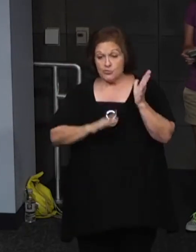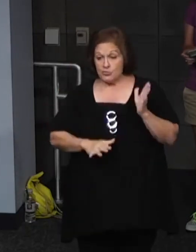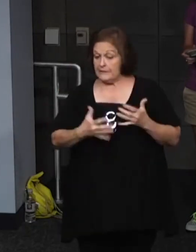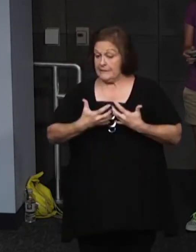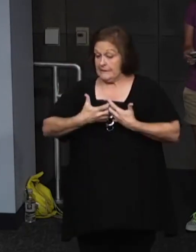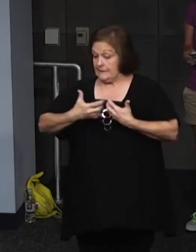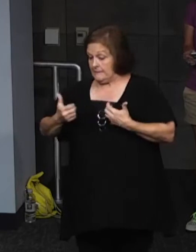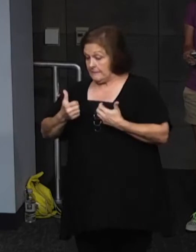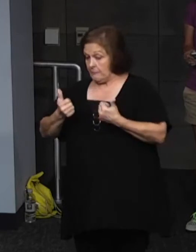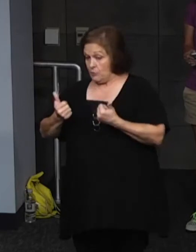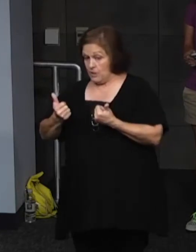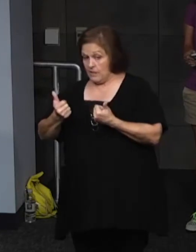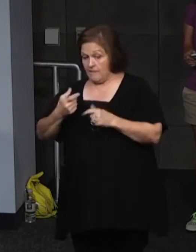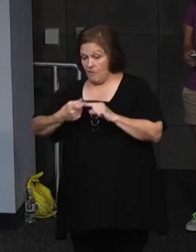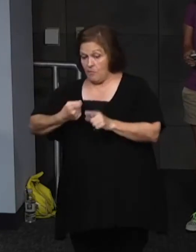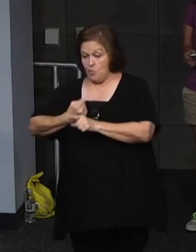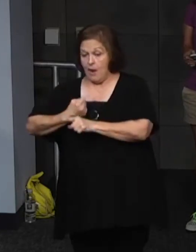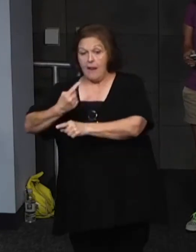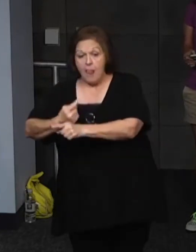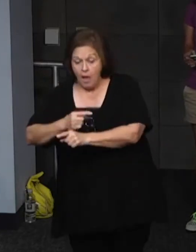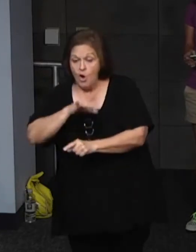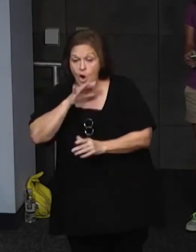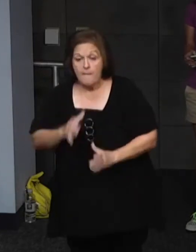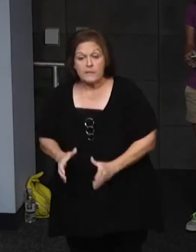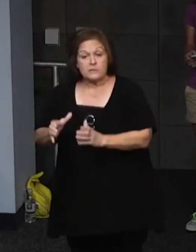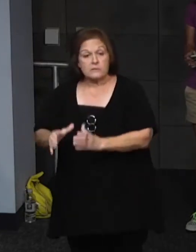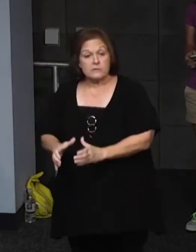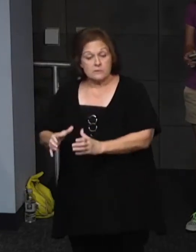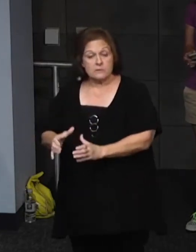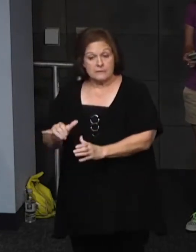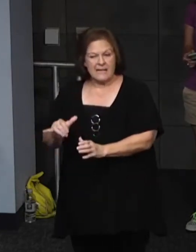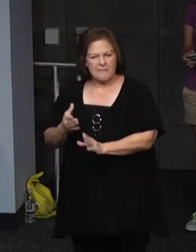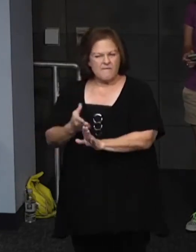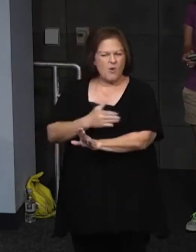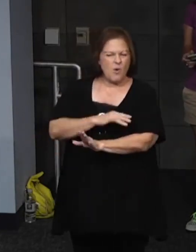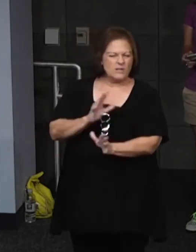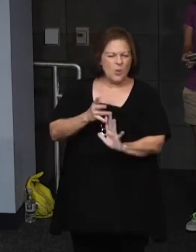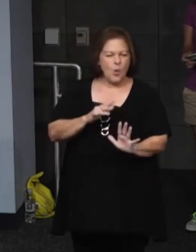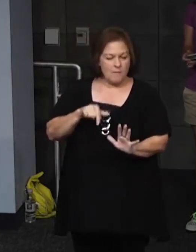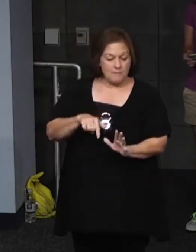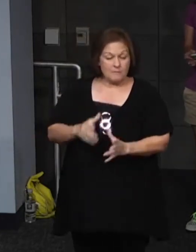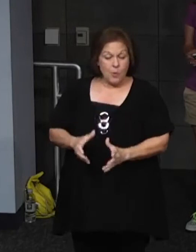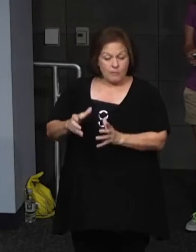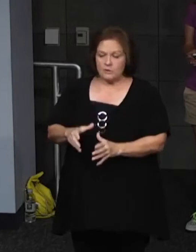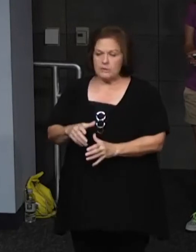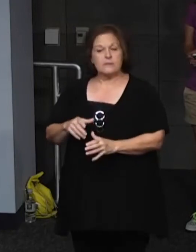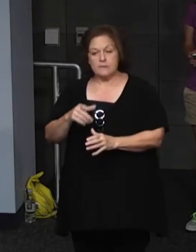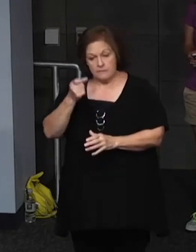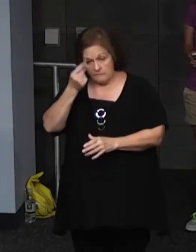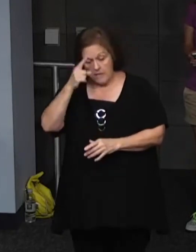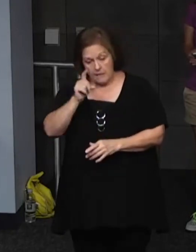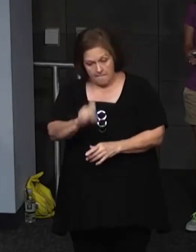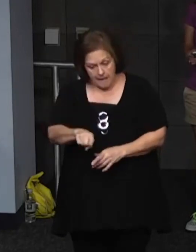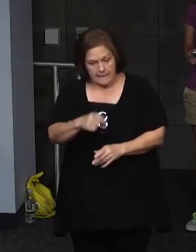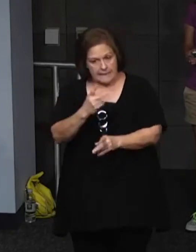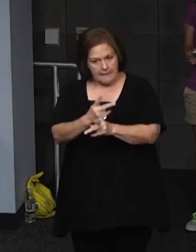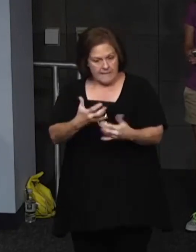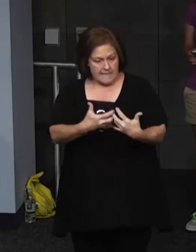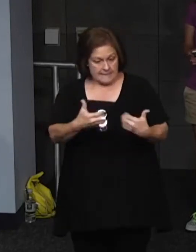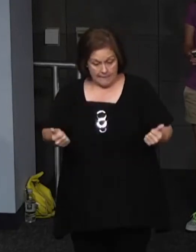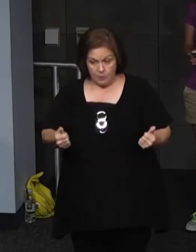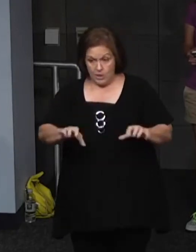separate from the regular garbage that you had pre-storm contract. So please keep those separate. And as Councilman Dino Bonato